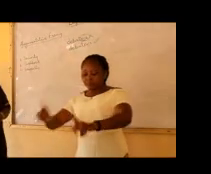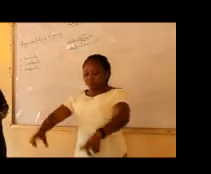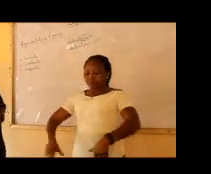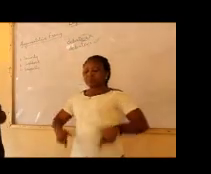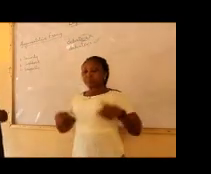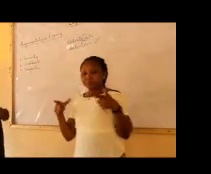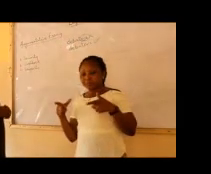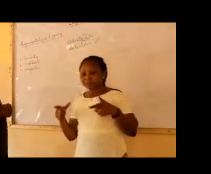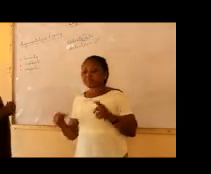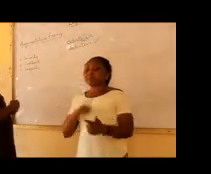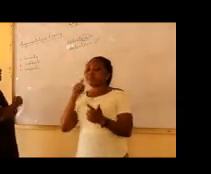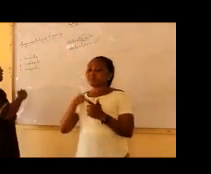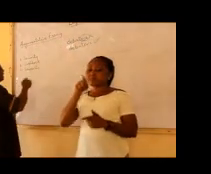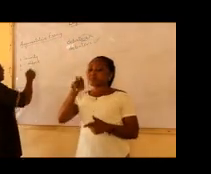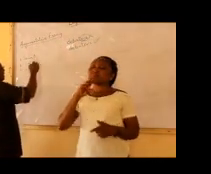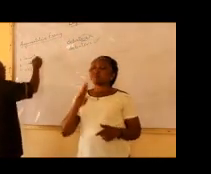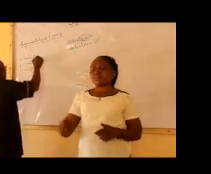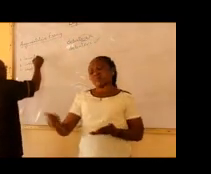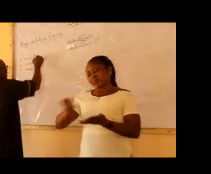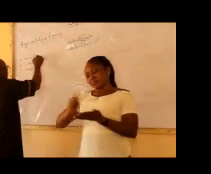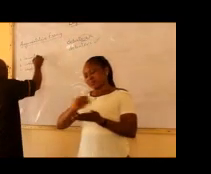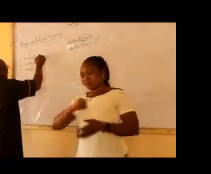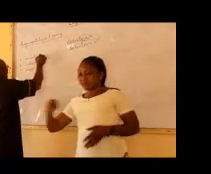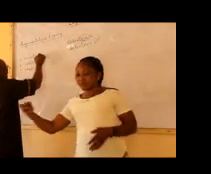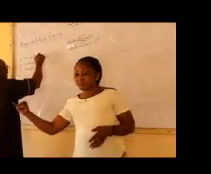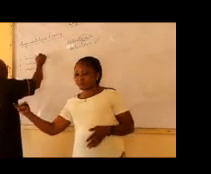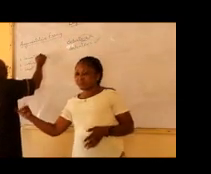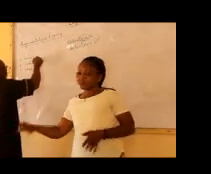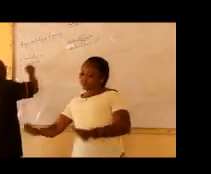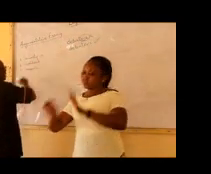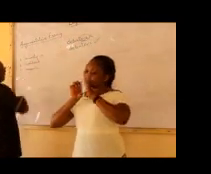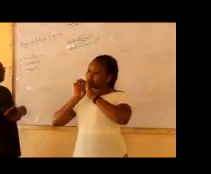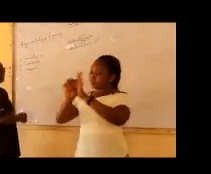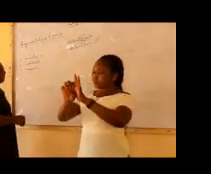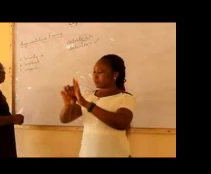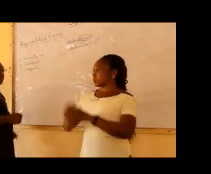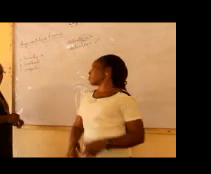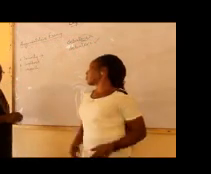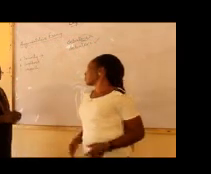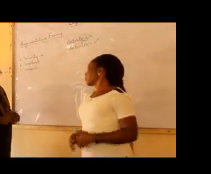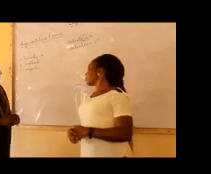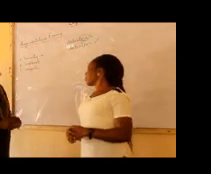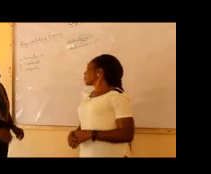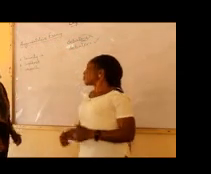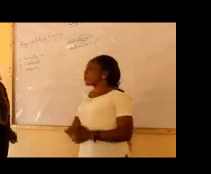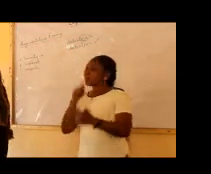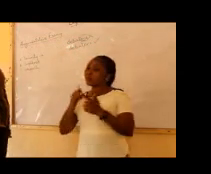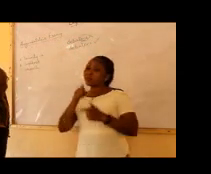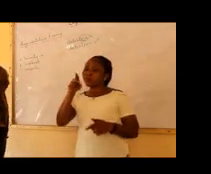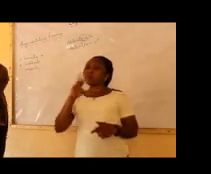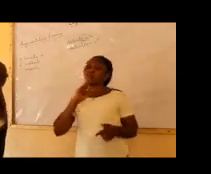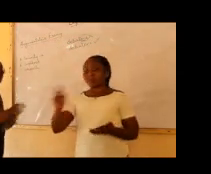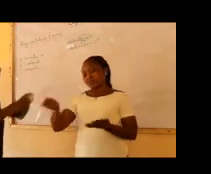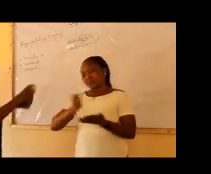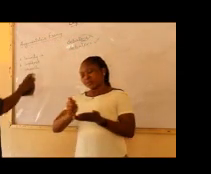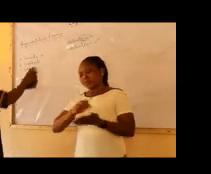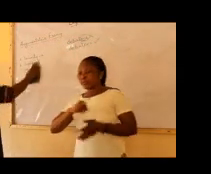So when you are writing, let's give you an example with this. When you are